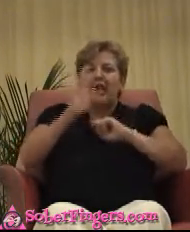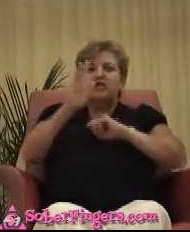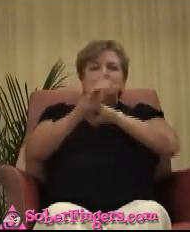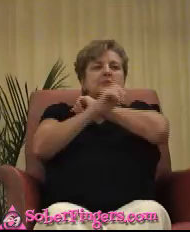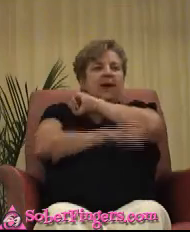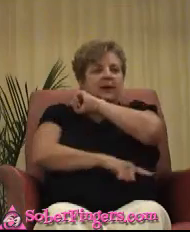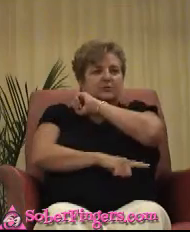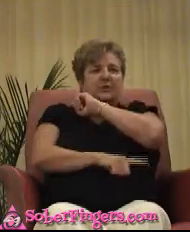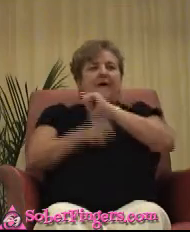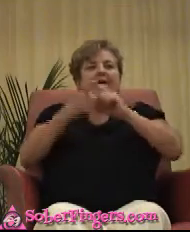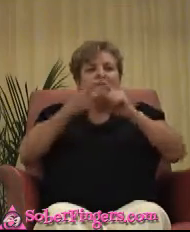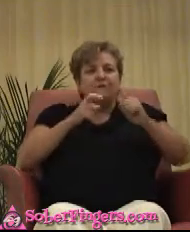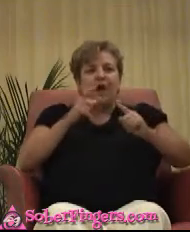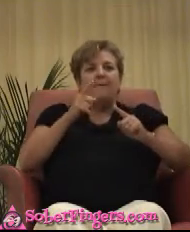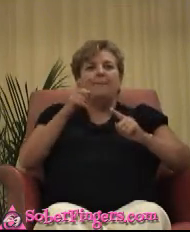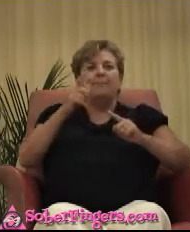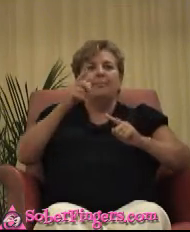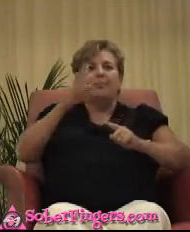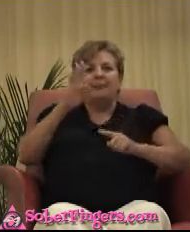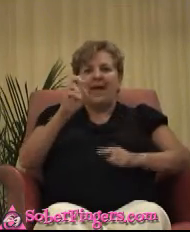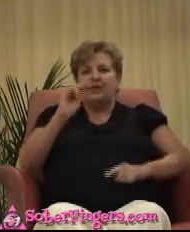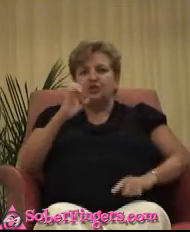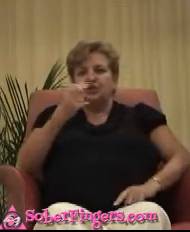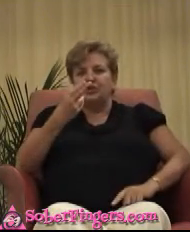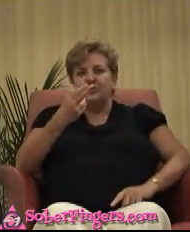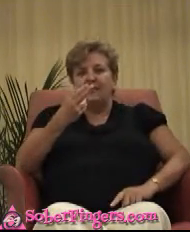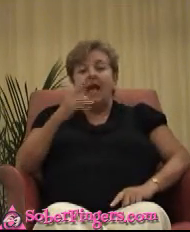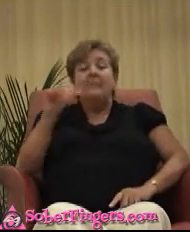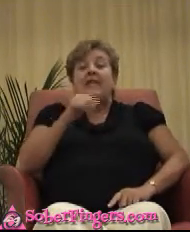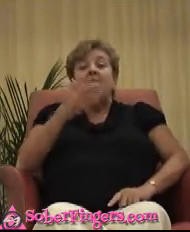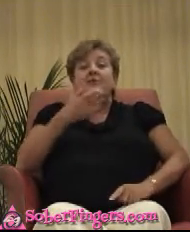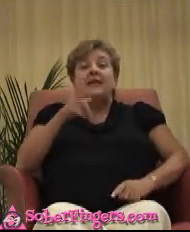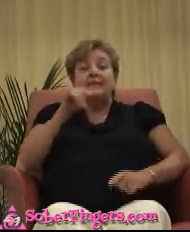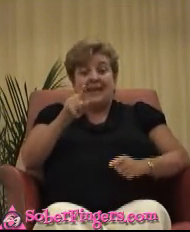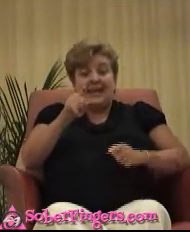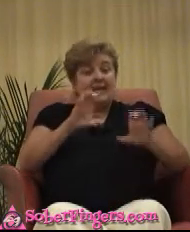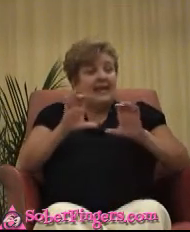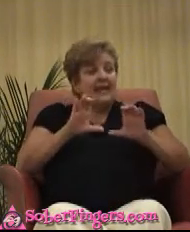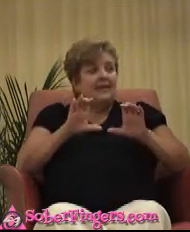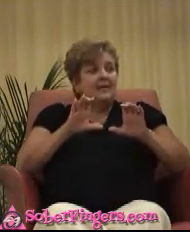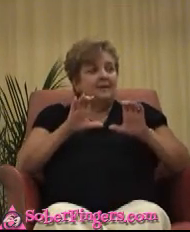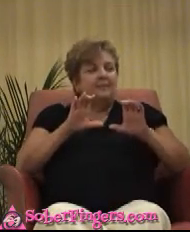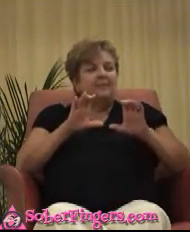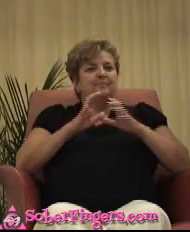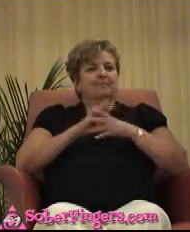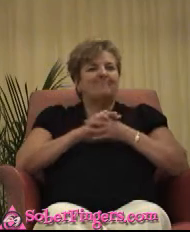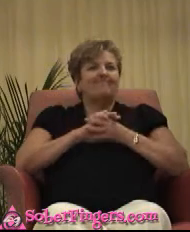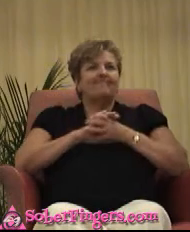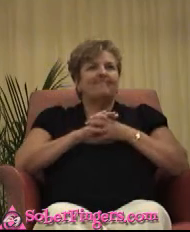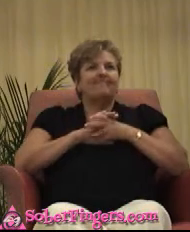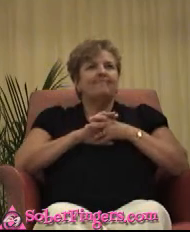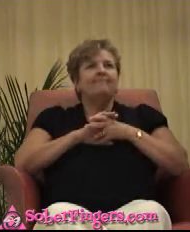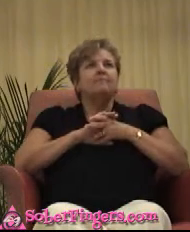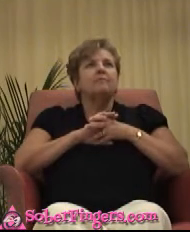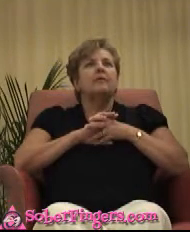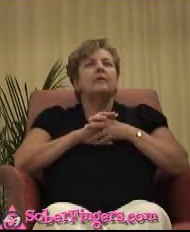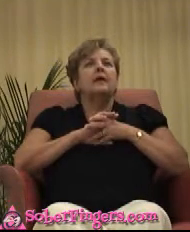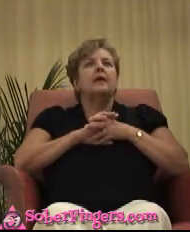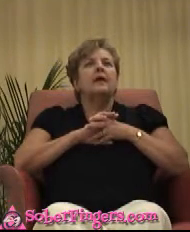miracles. The other thing he did that surprised everyone, I'd given my personal face to my wife. I said, I think based on